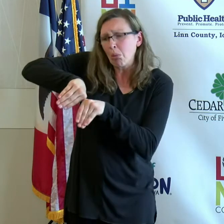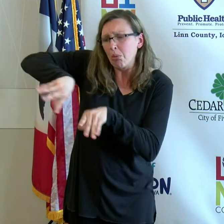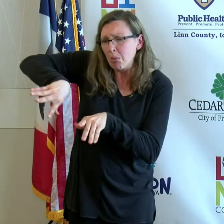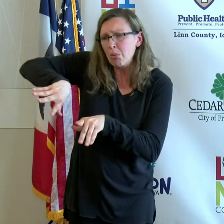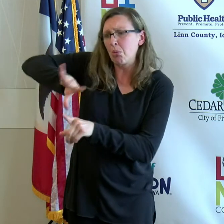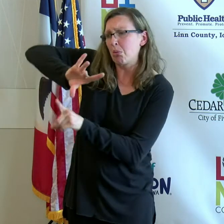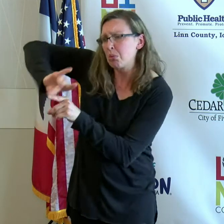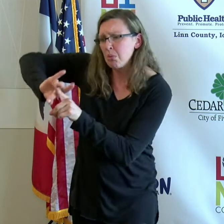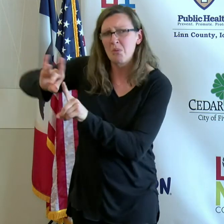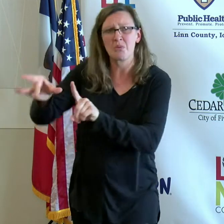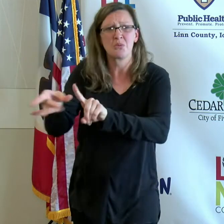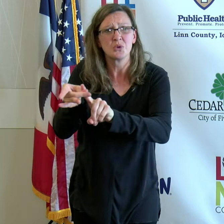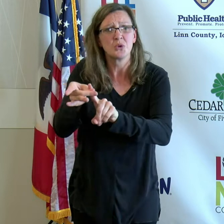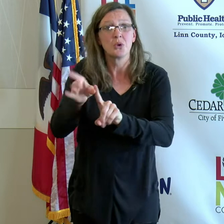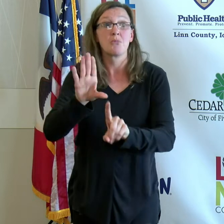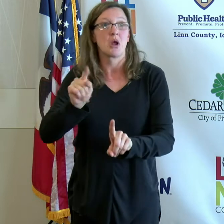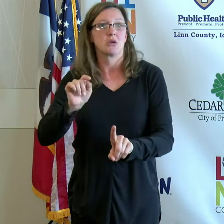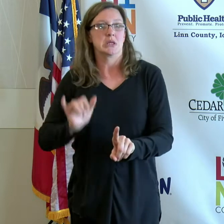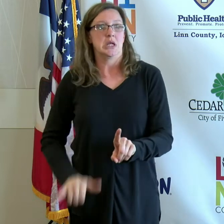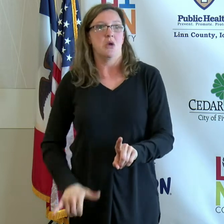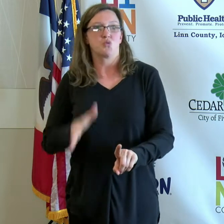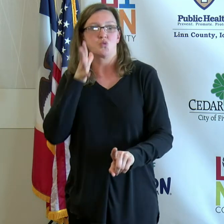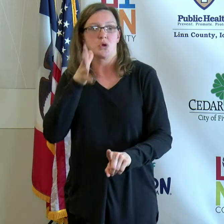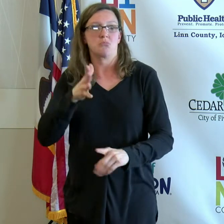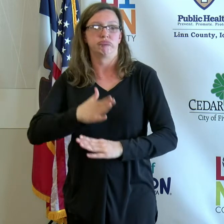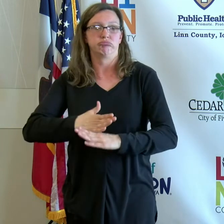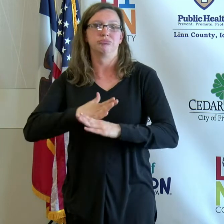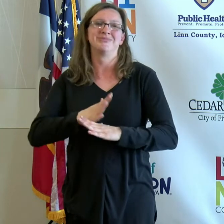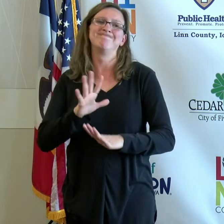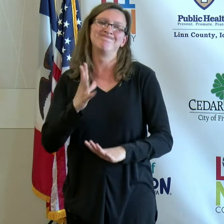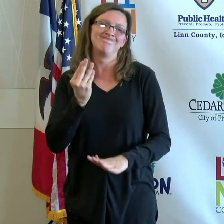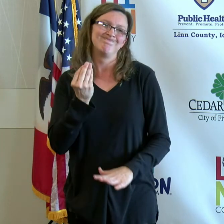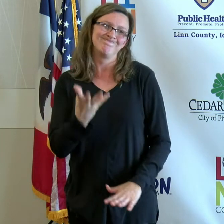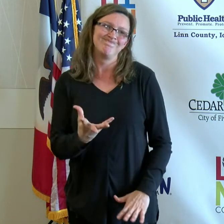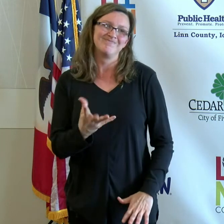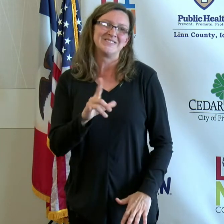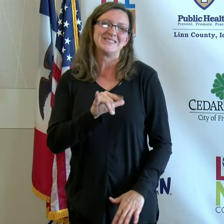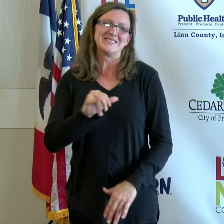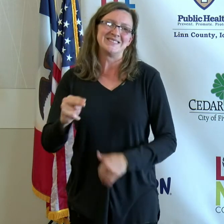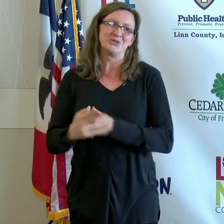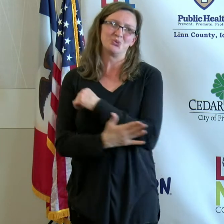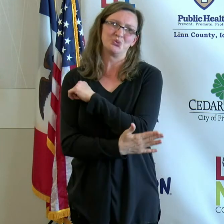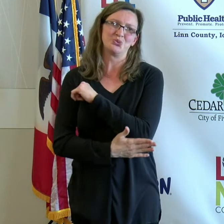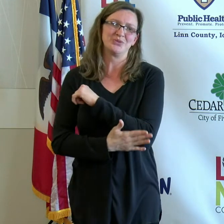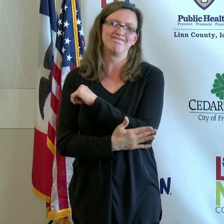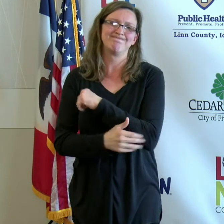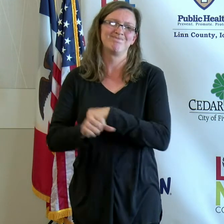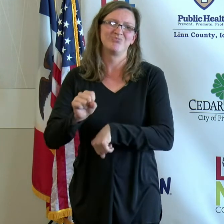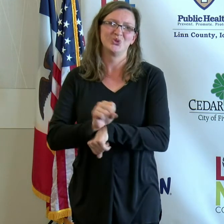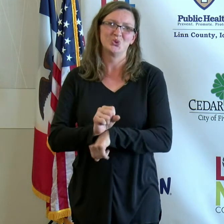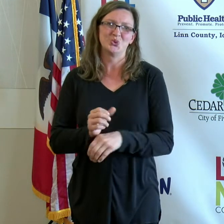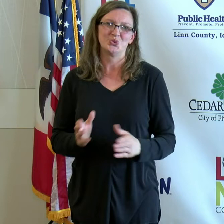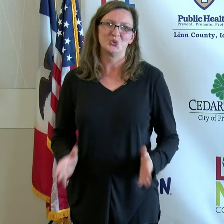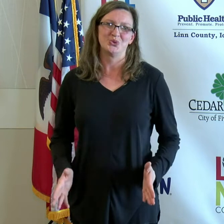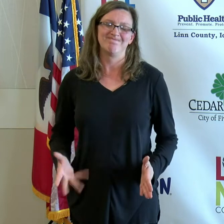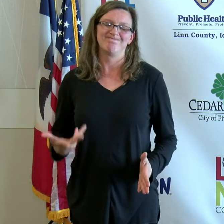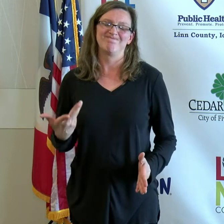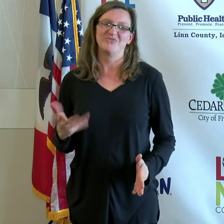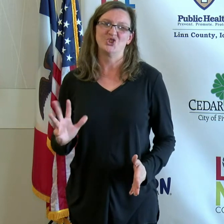unfortunate task of sharing with you that a Linn County employee has tested positive for